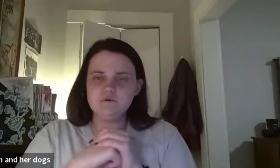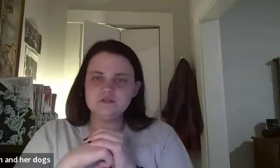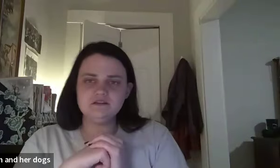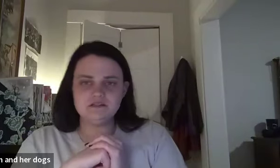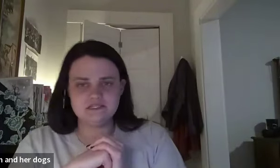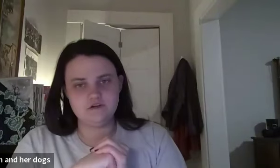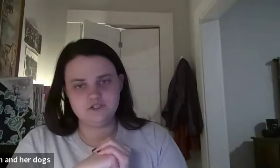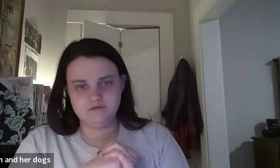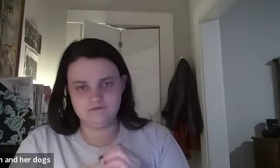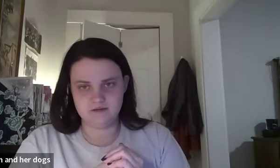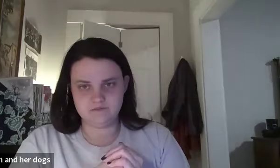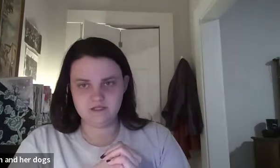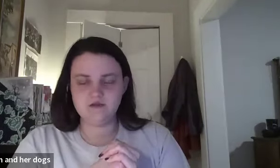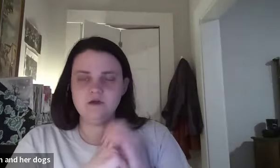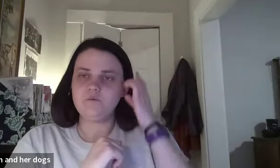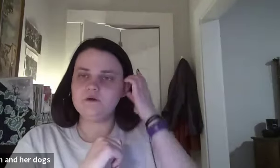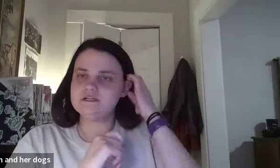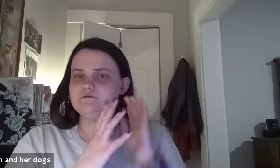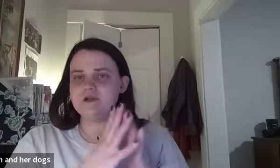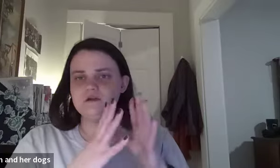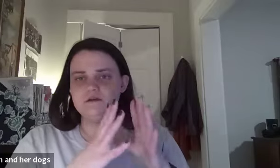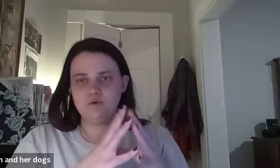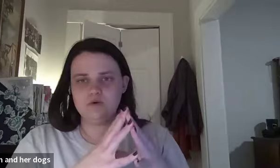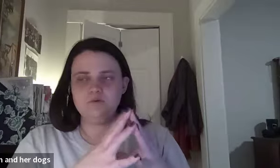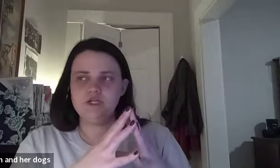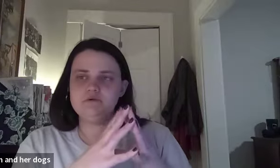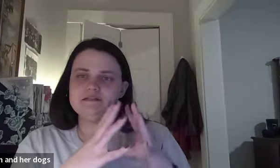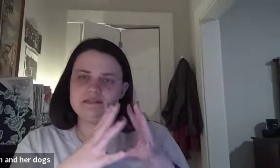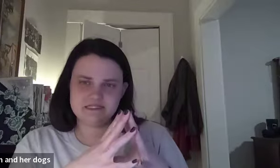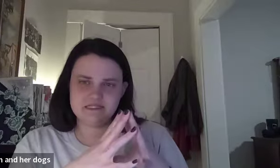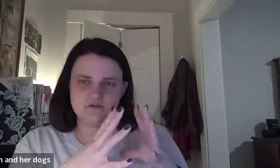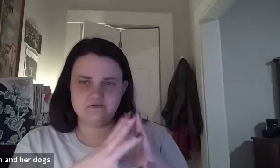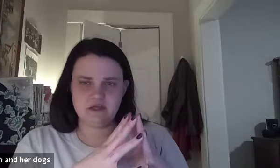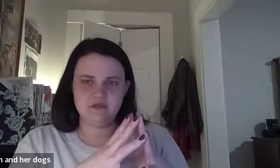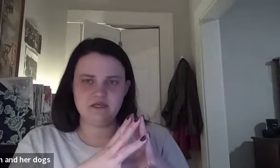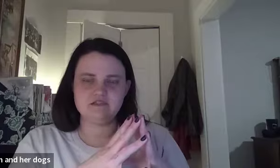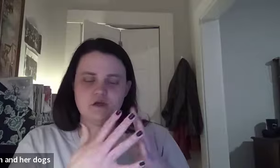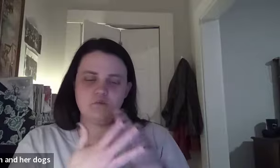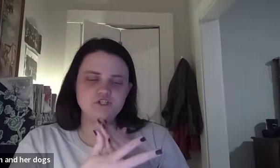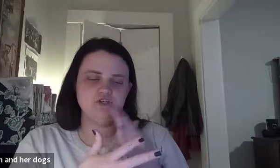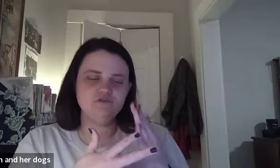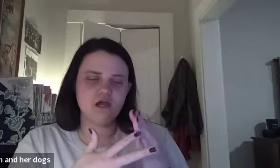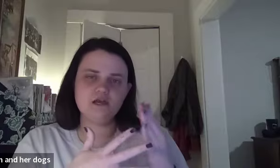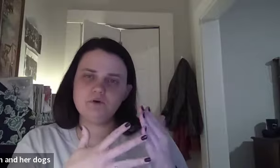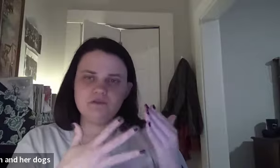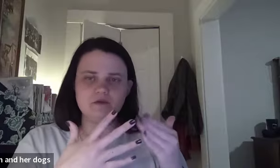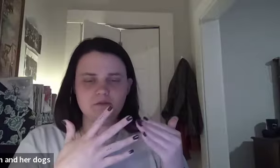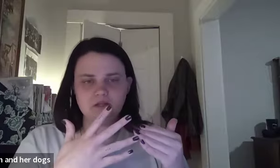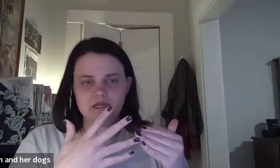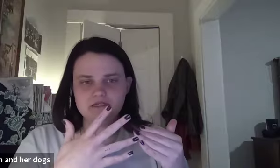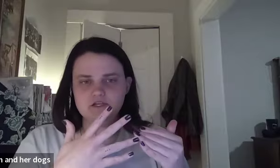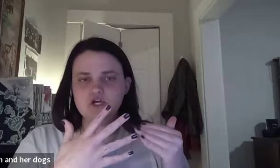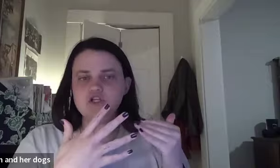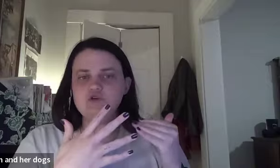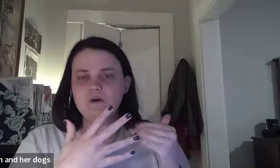you were to list out your family, what is very important when you are listing your family is that once you've kind of put them in a place, you want